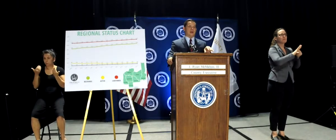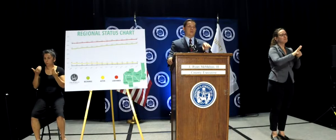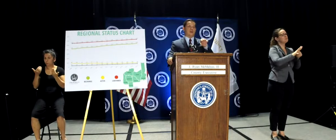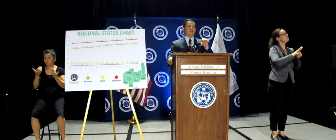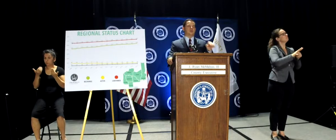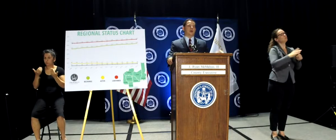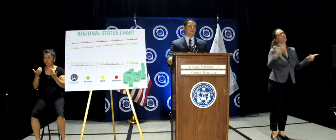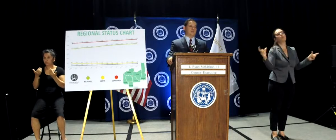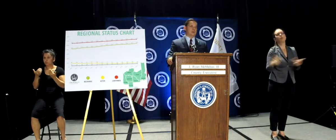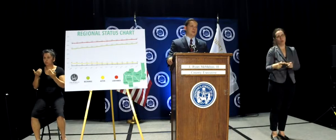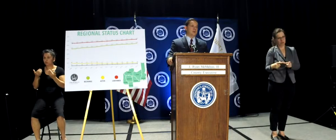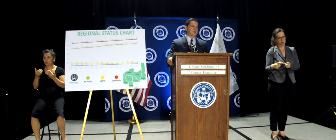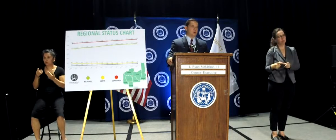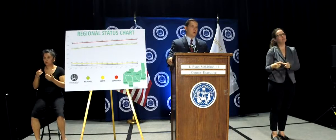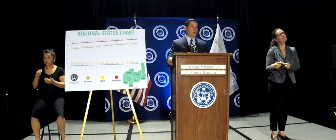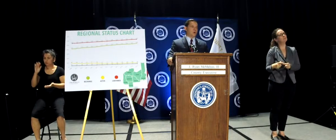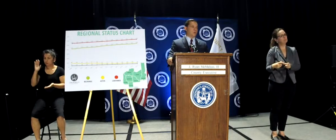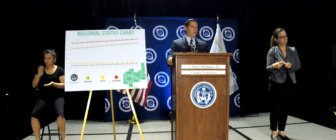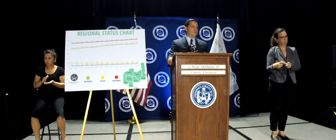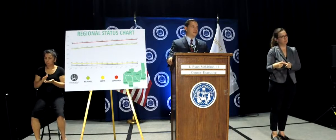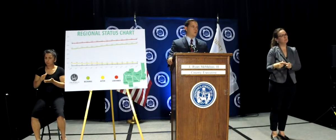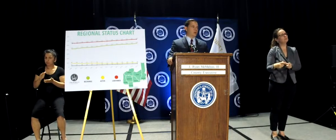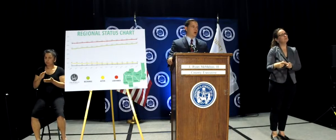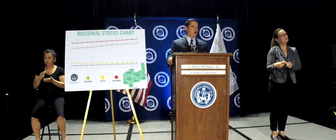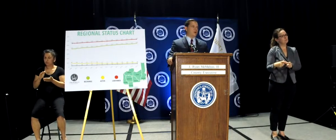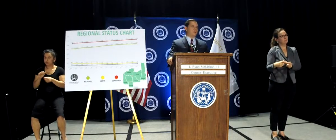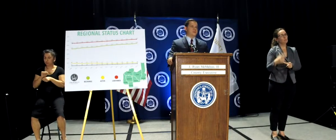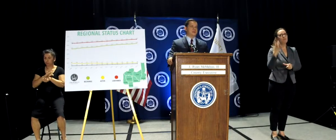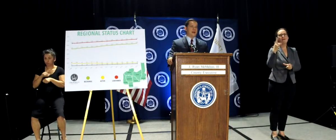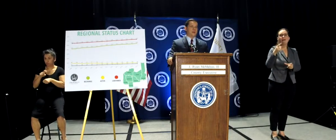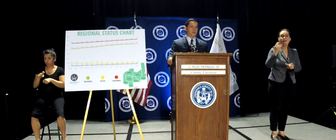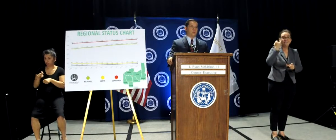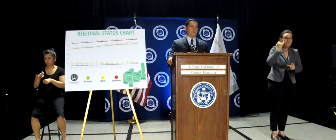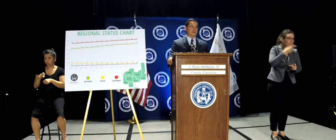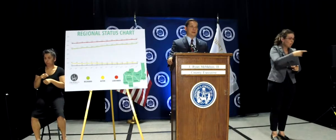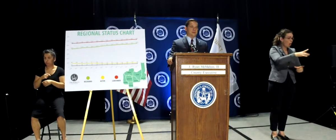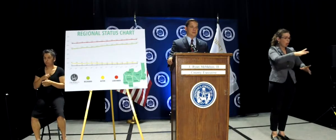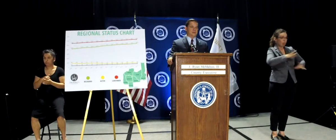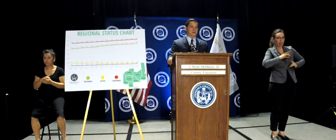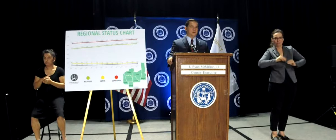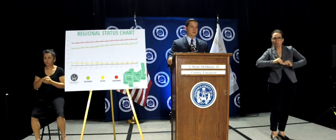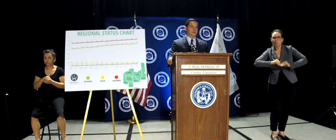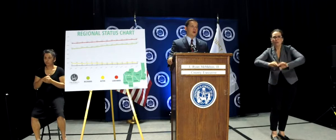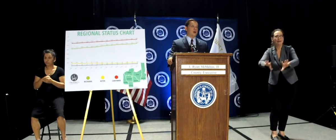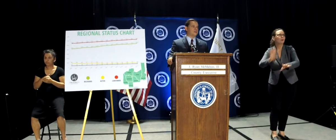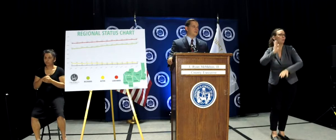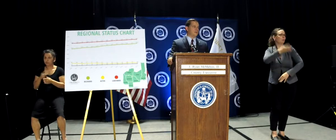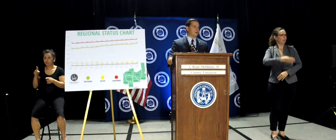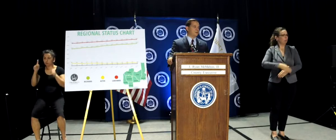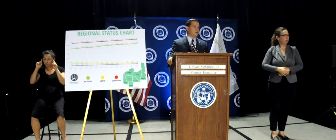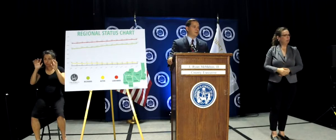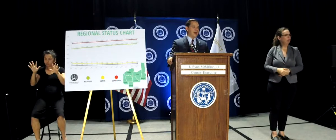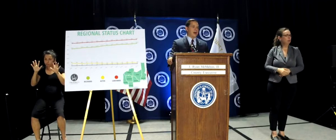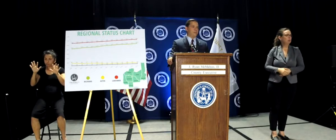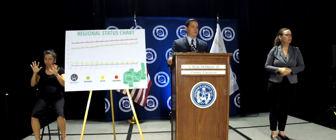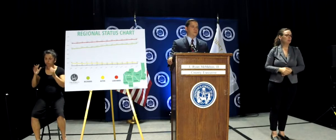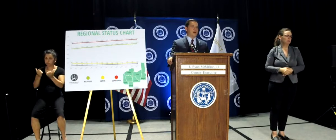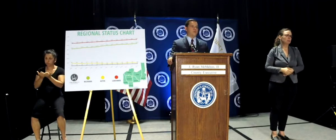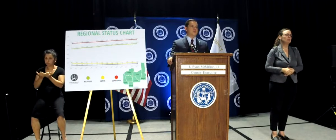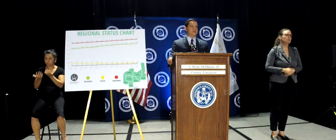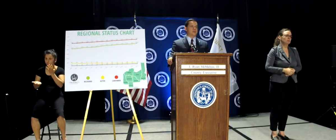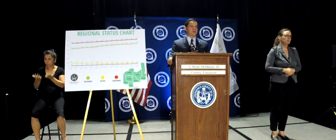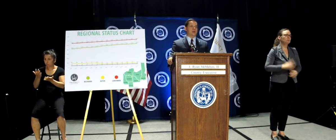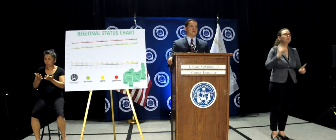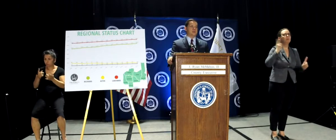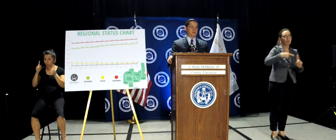to a higher infection rate. So when we say we are all in this together, we mean it. There's a cause and effect that happens with